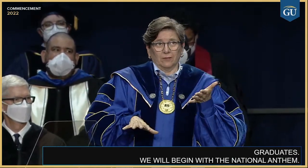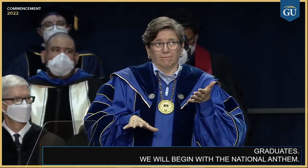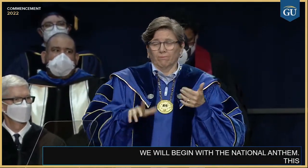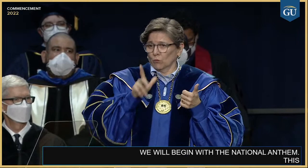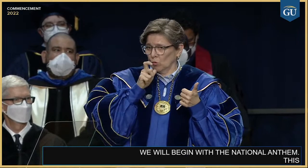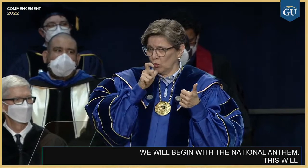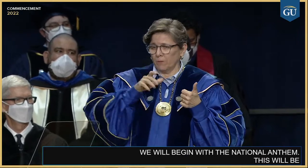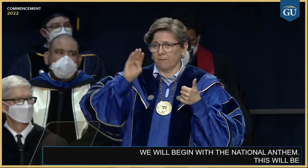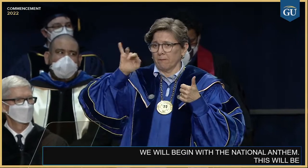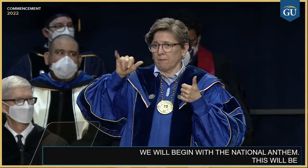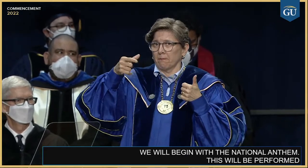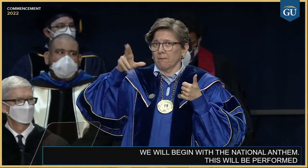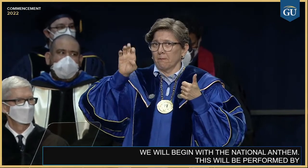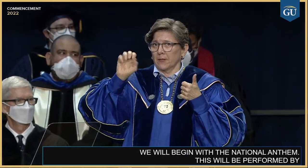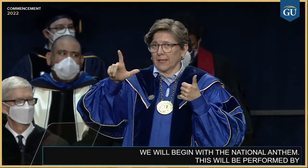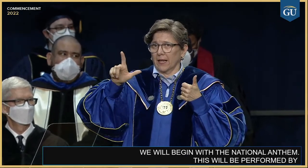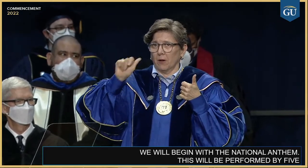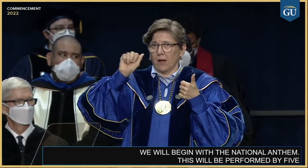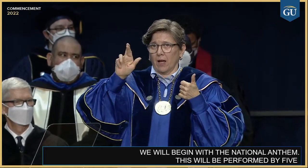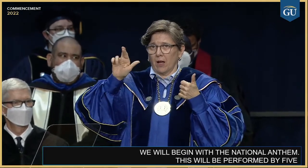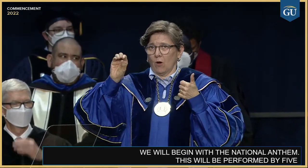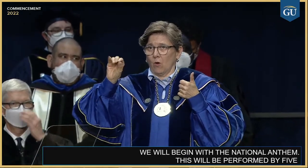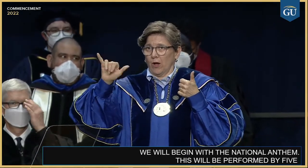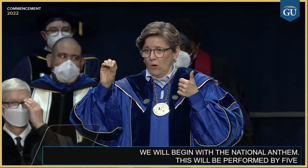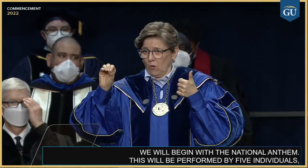are current students: Miguel Arroyo,